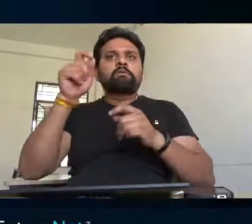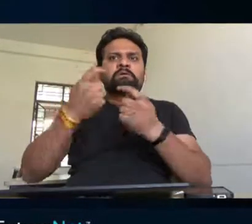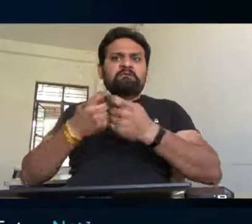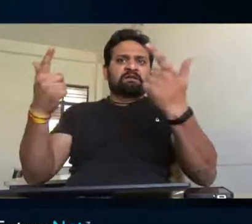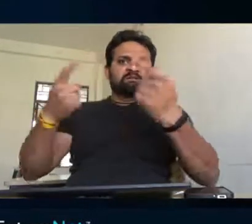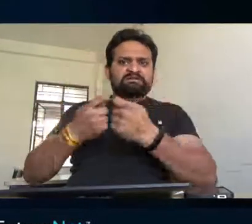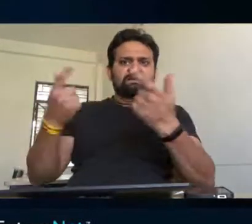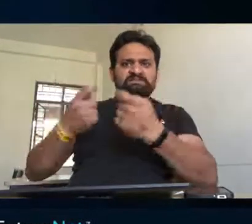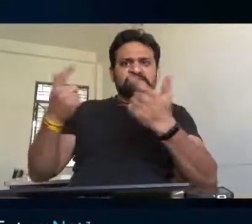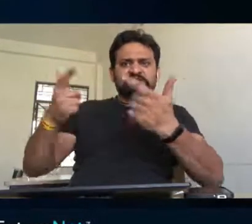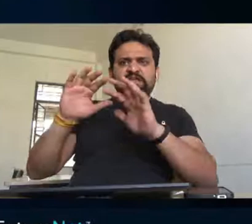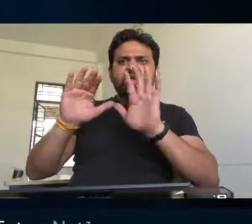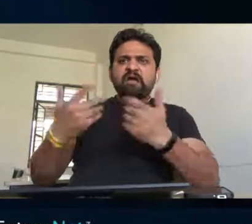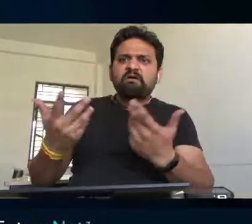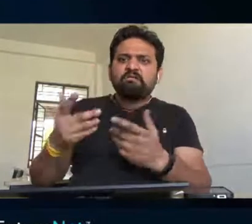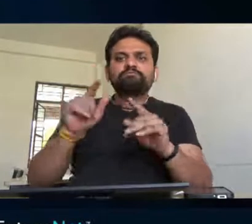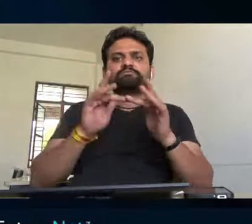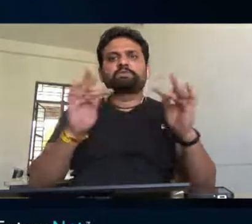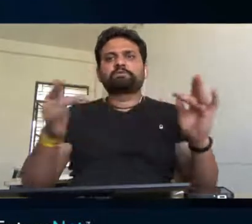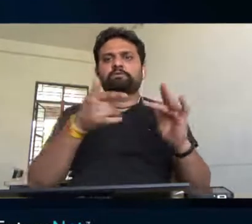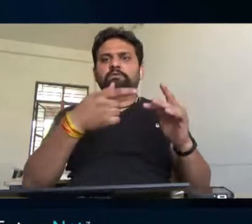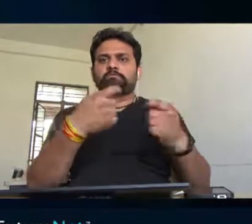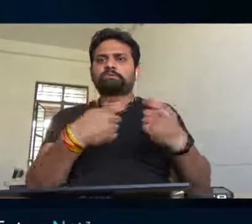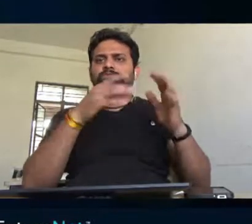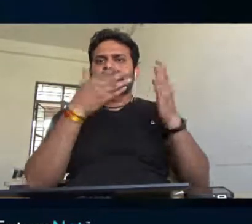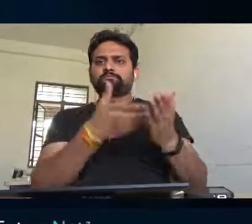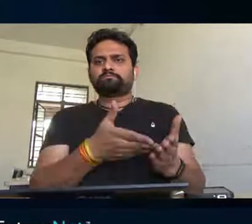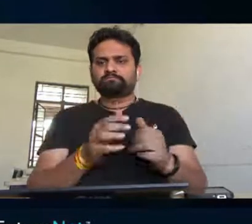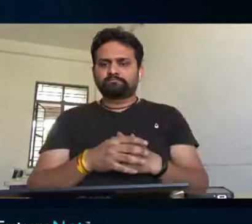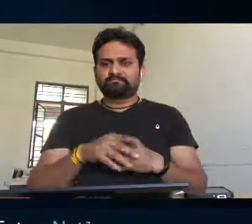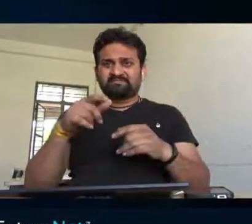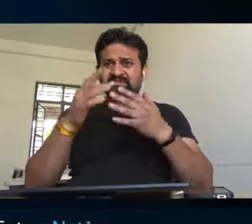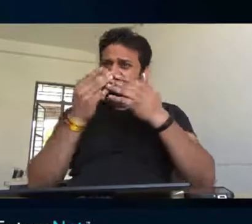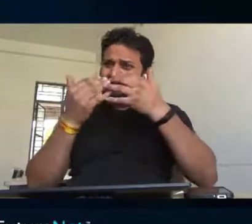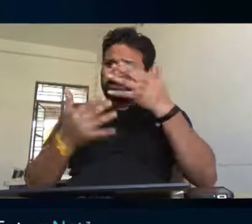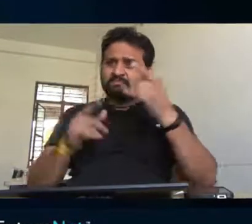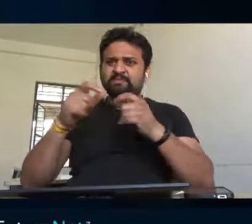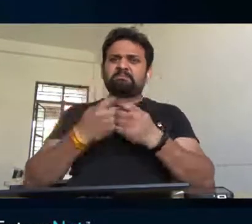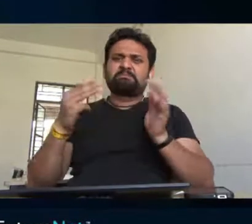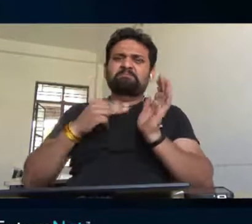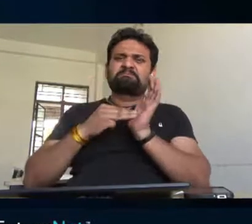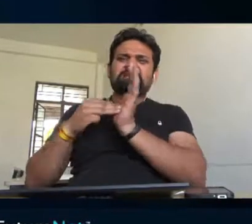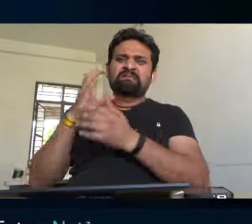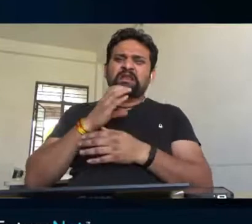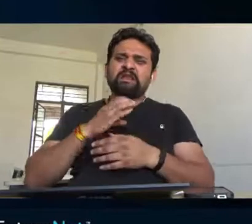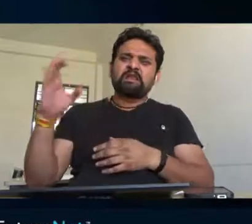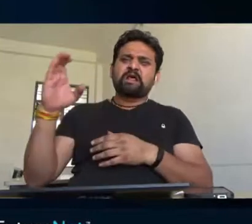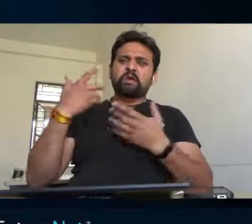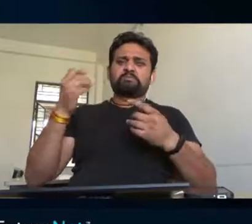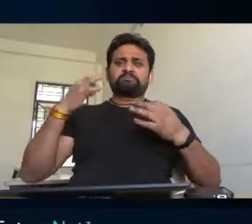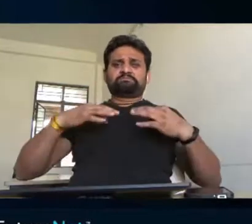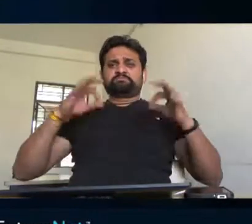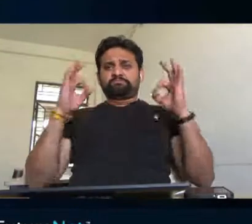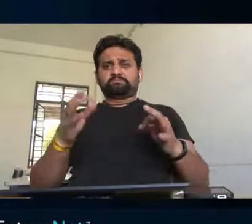understand the opportunities in the internet. Every day coming new millionaires in the internet,